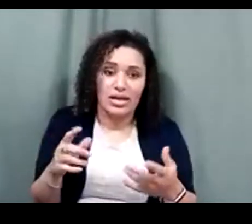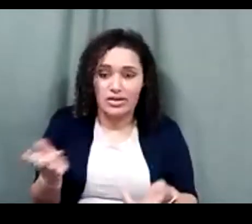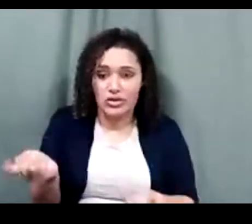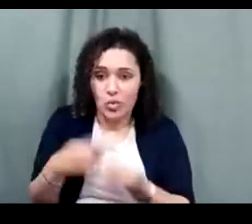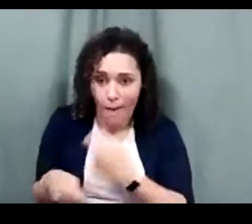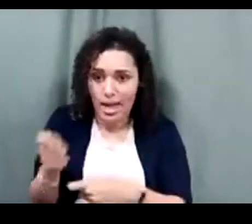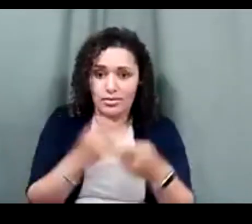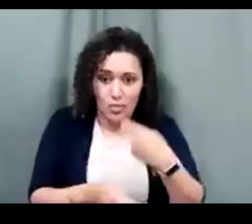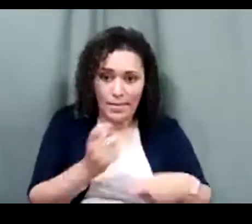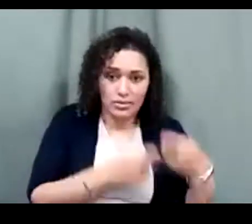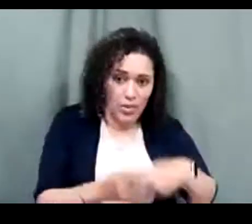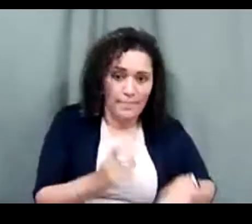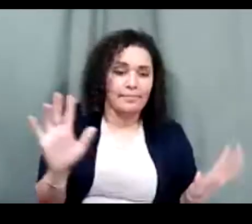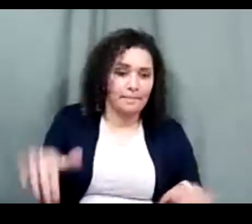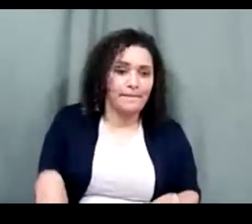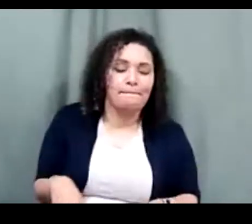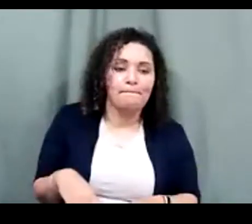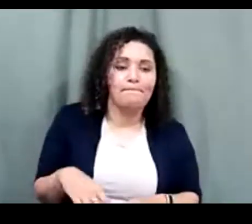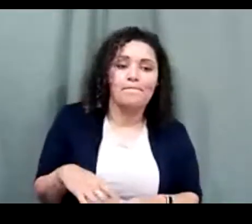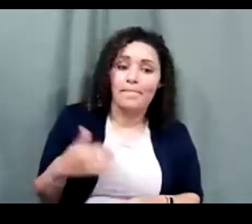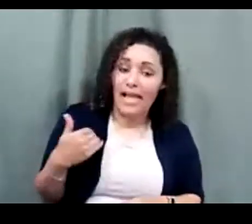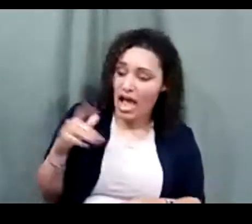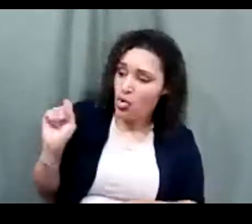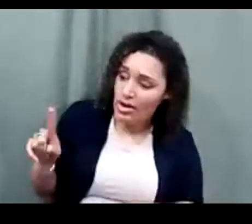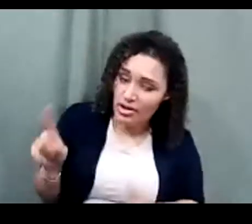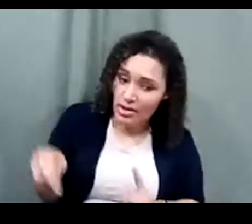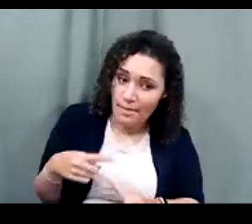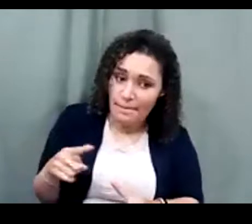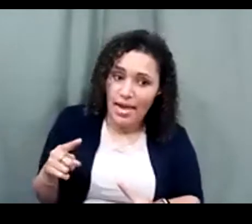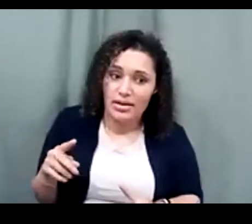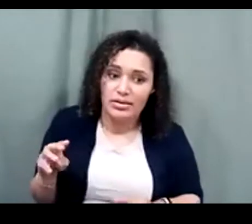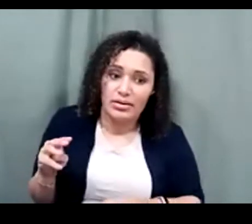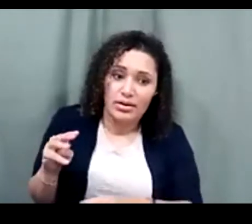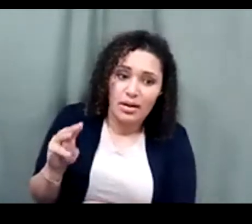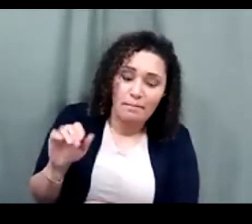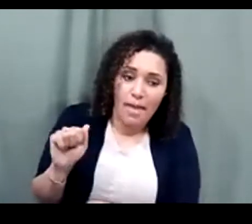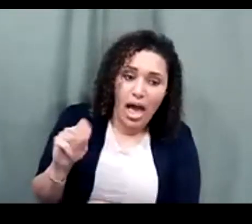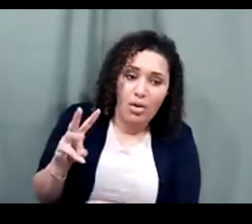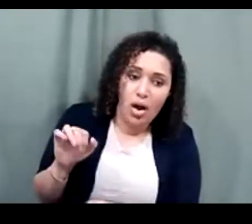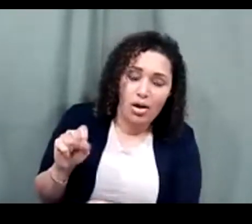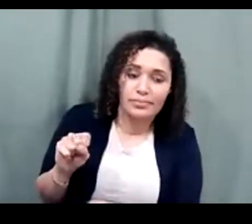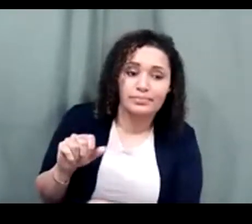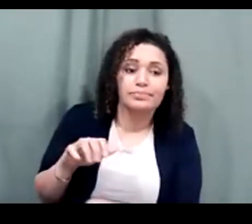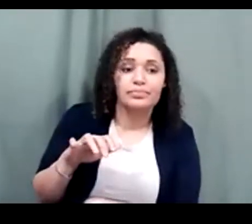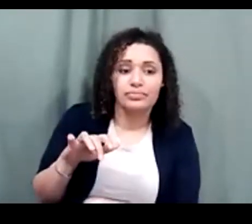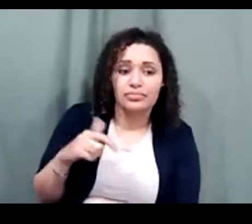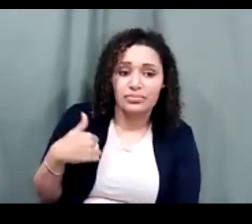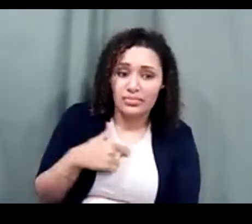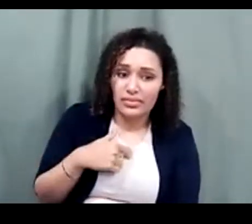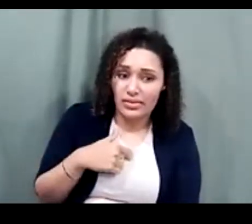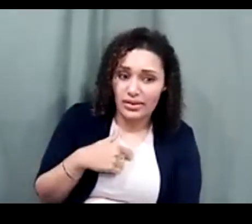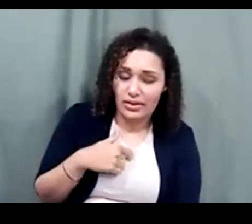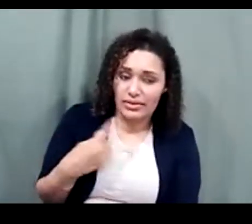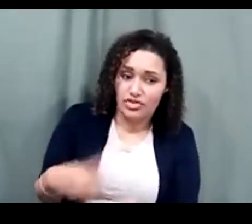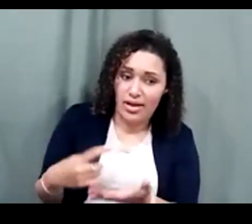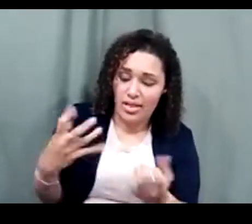Right. Danny had a question about mallow, and I just forgot to even mention mallow. So I've been talking a lot about fermentation, but